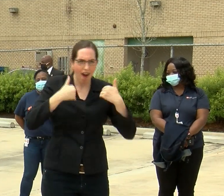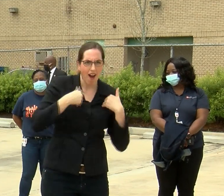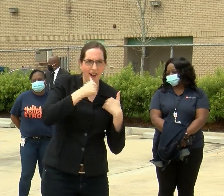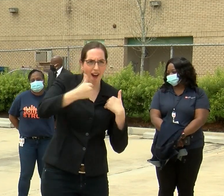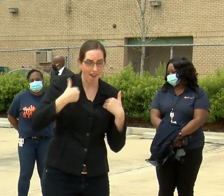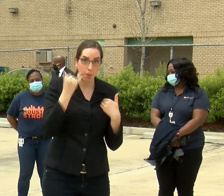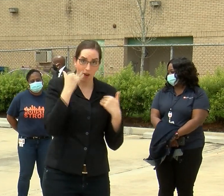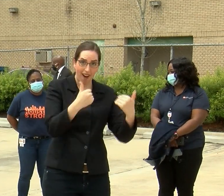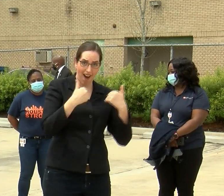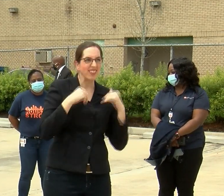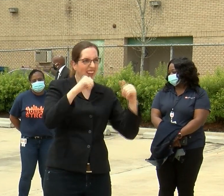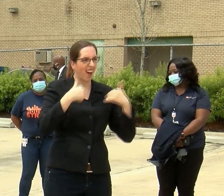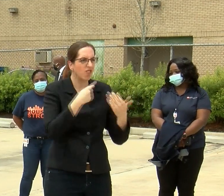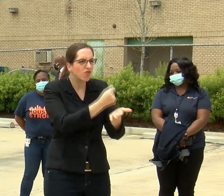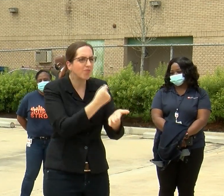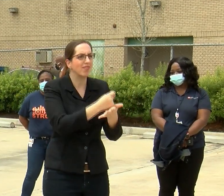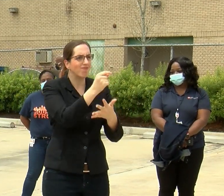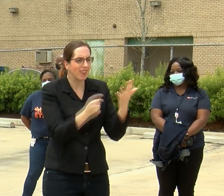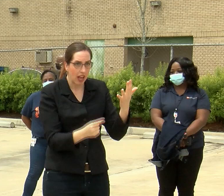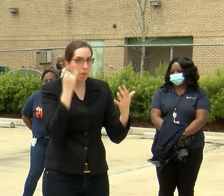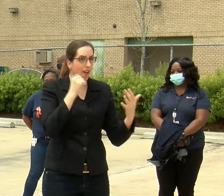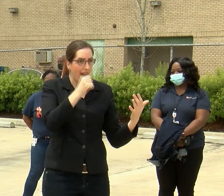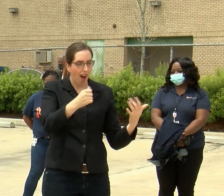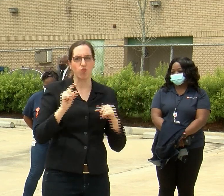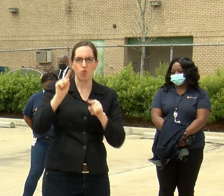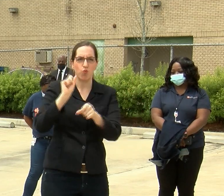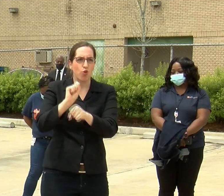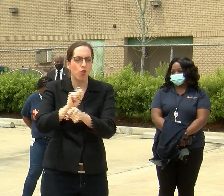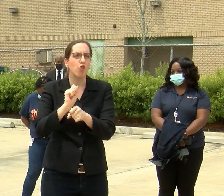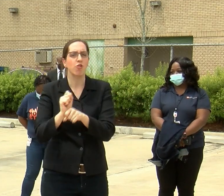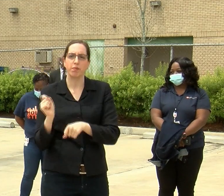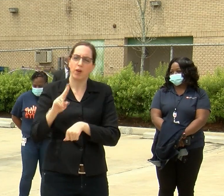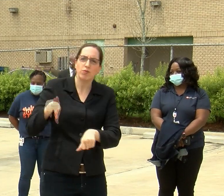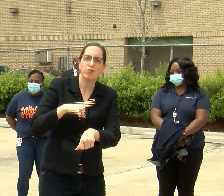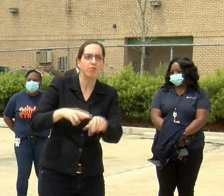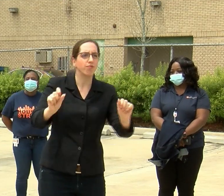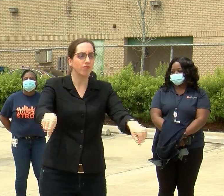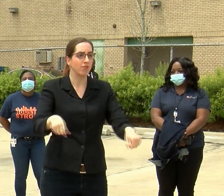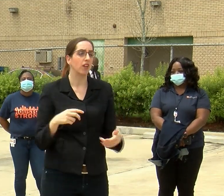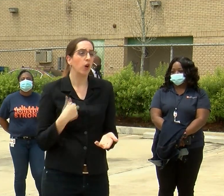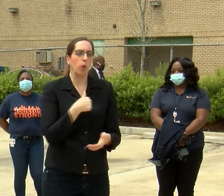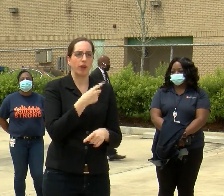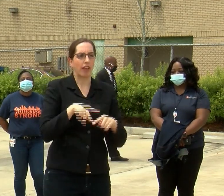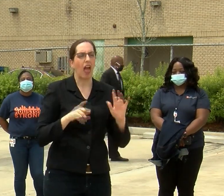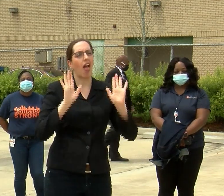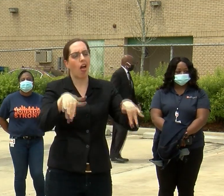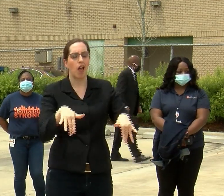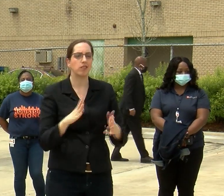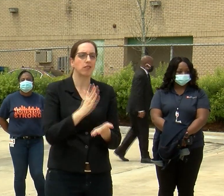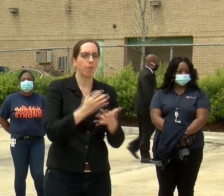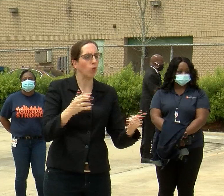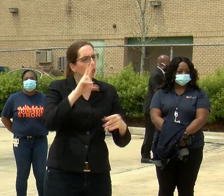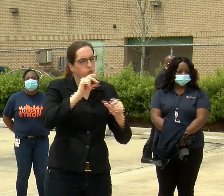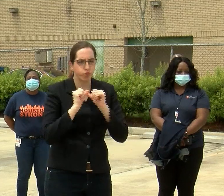can be treated for it, and if they don't, that they can go ahead and go back to work and start a normal life. We can't stop. This is the first in the beginning, but